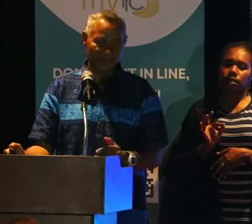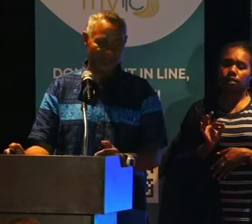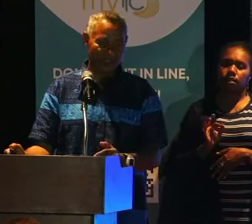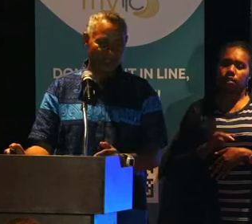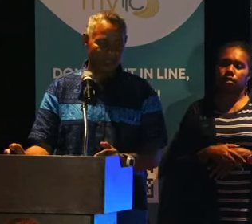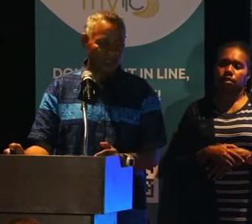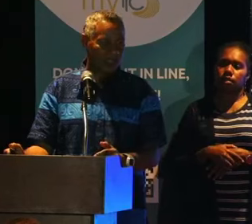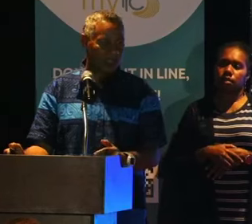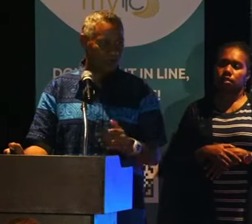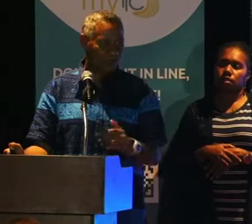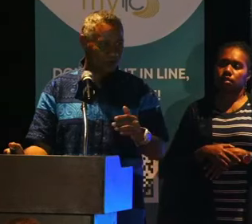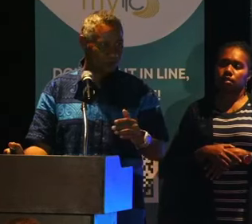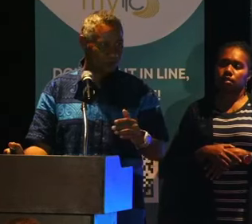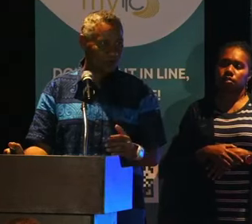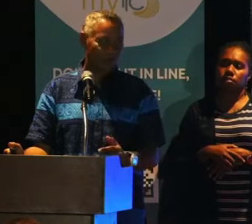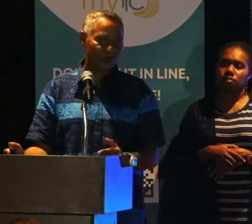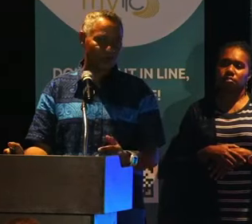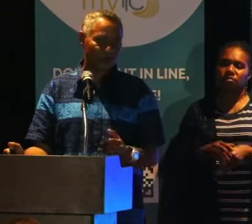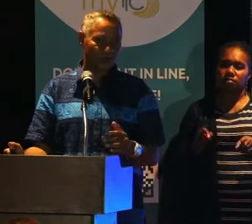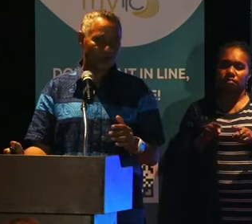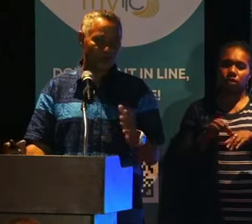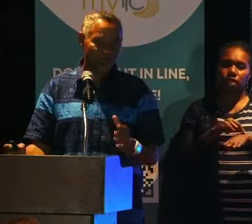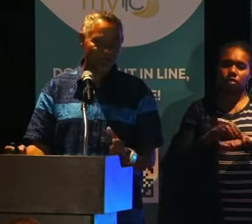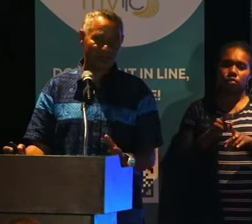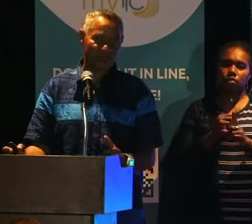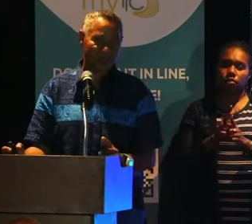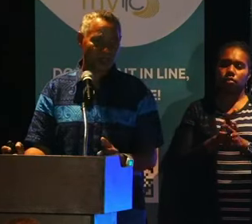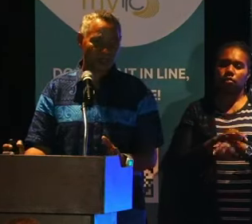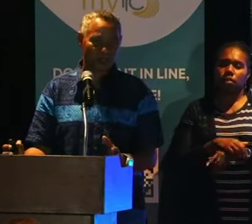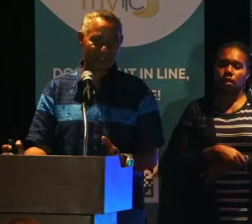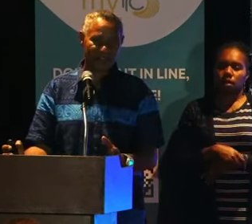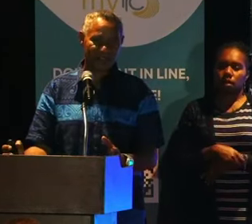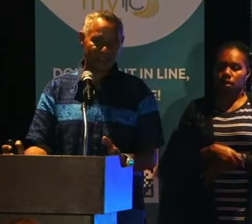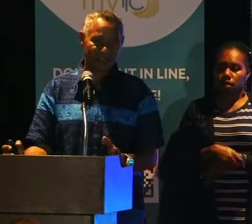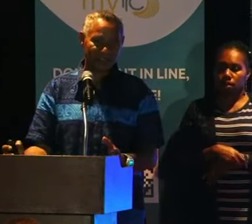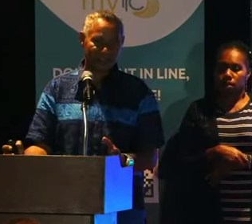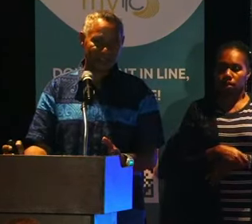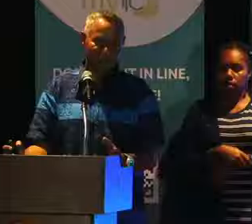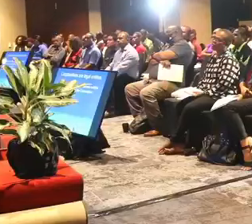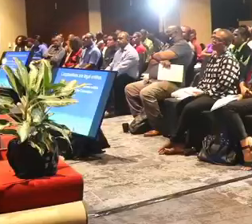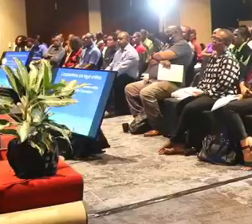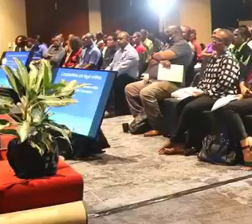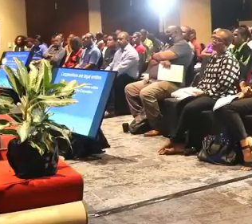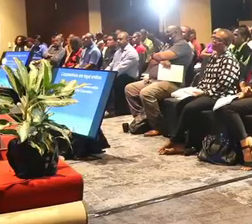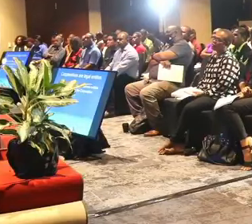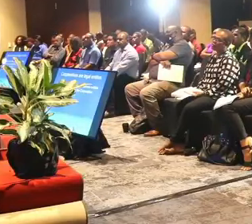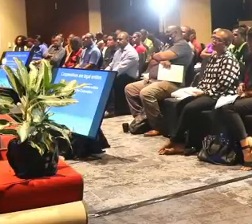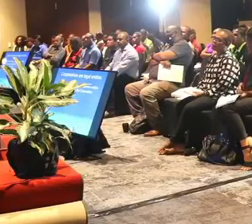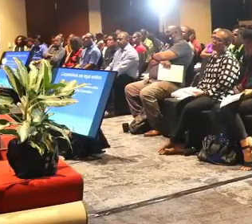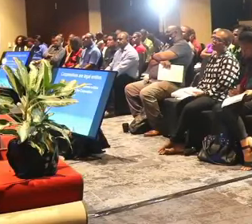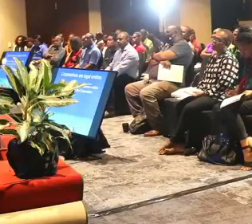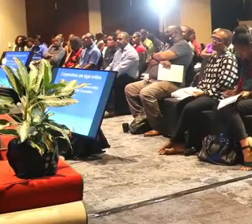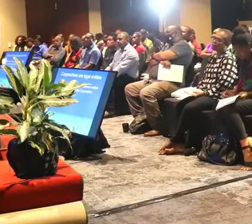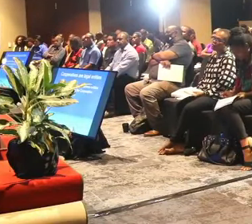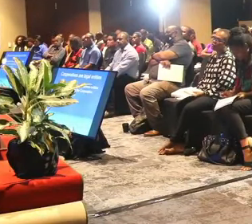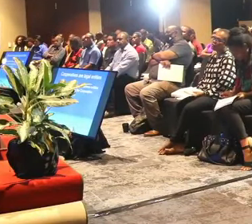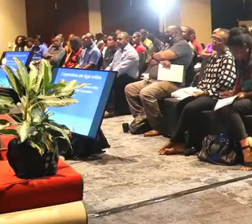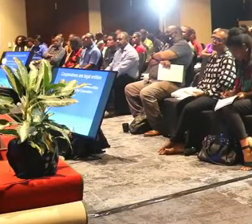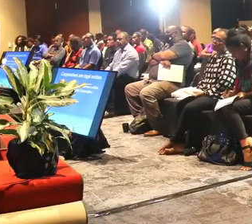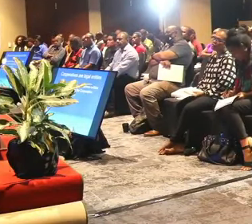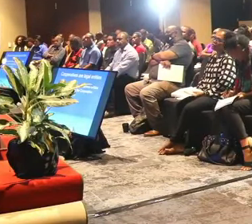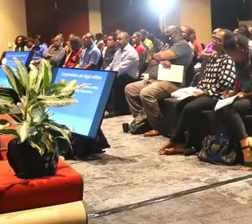guide you how to go through or manage your cooperative so that it can drive you